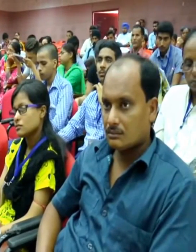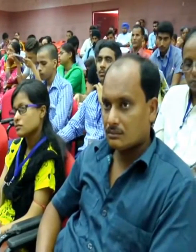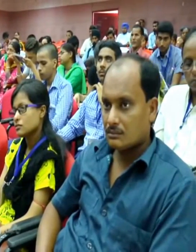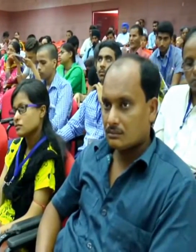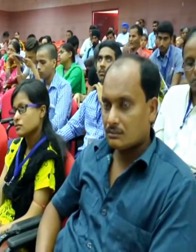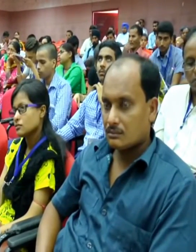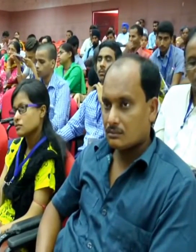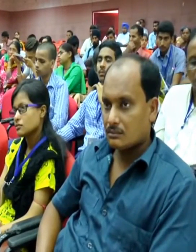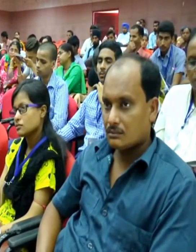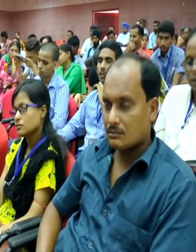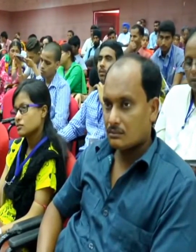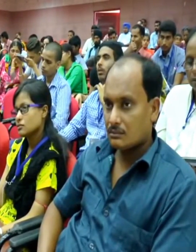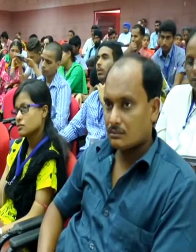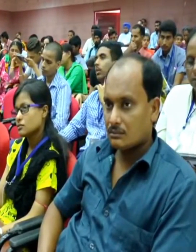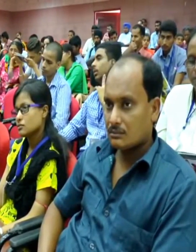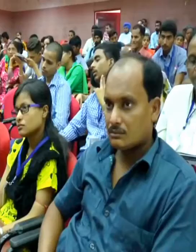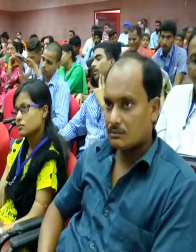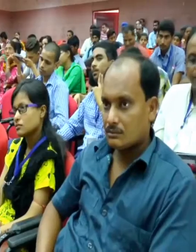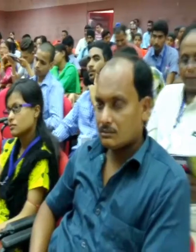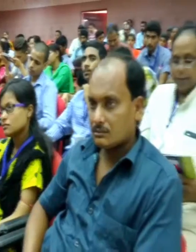Namaste to all of you.